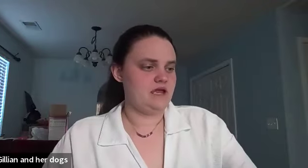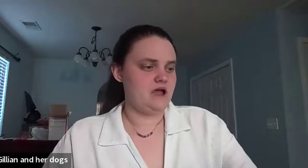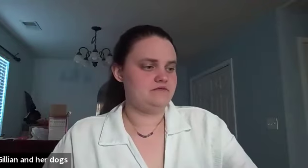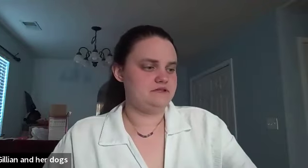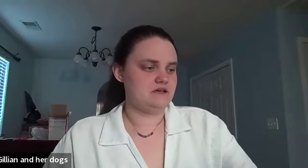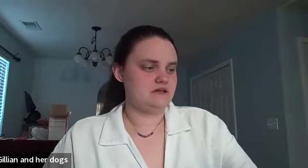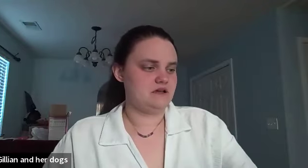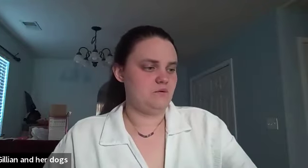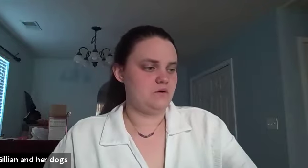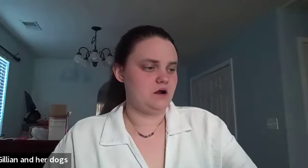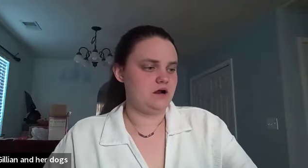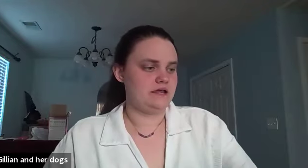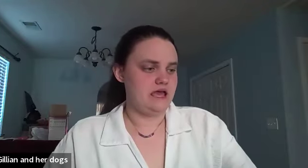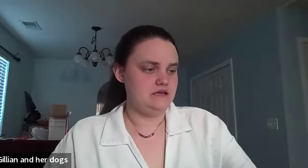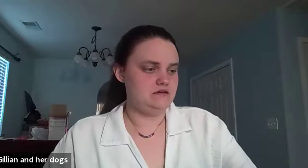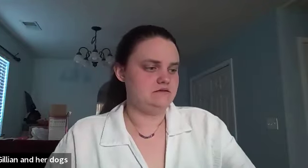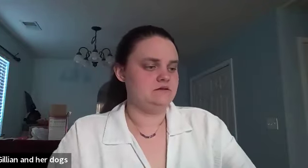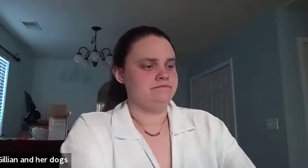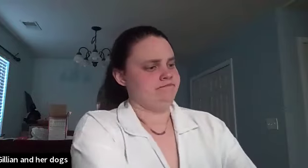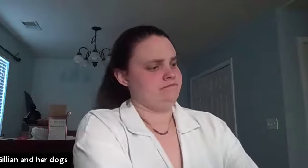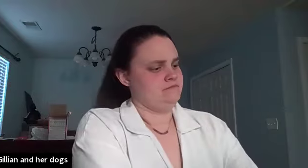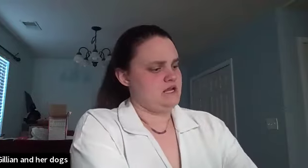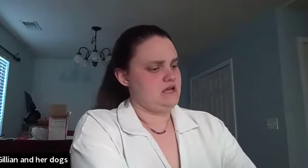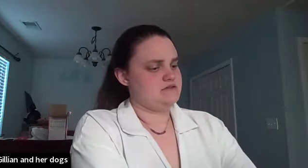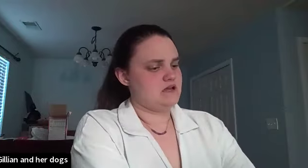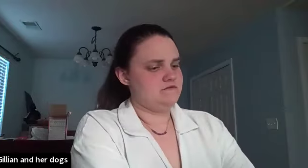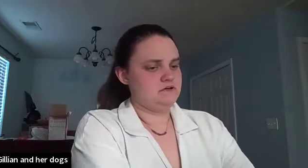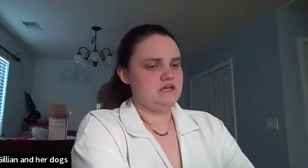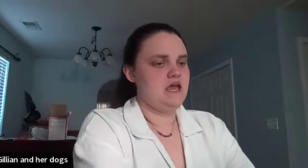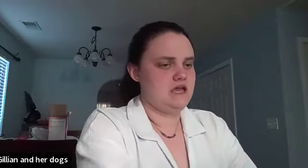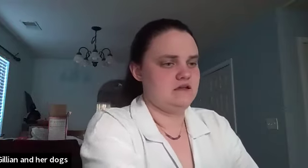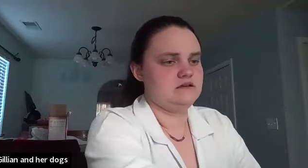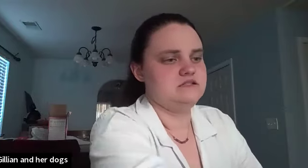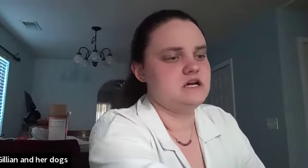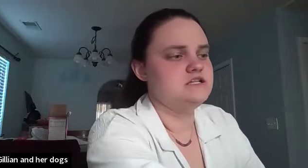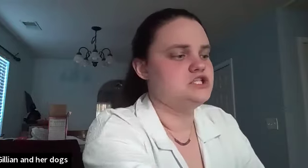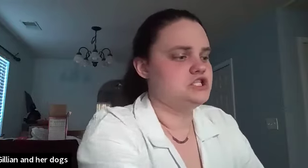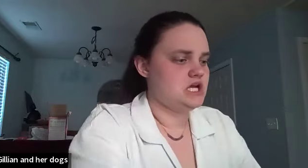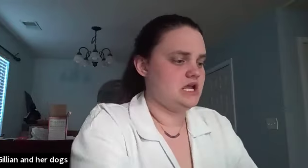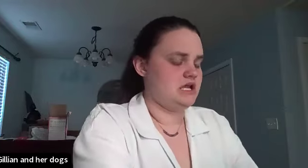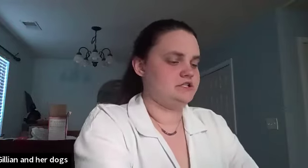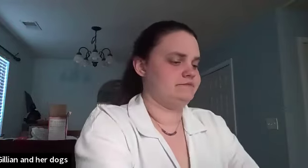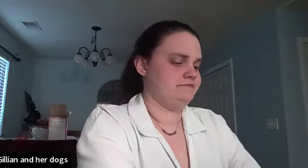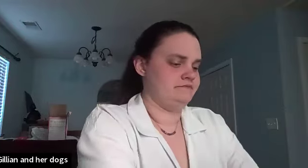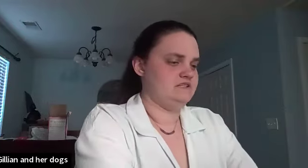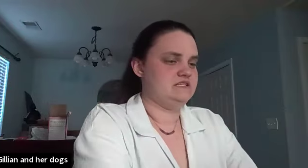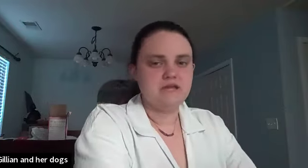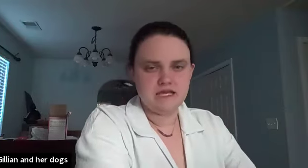Then we have the sign for cake. Now, the sign for cake does change